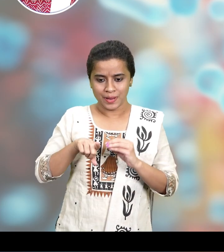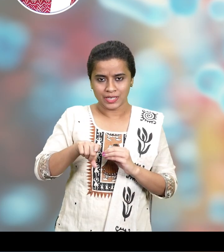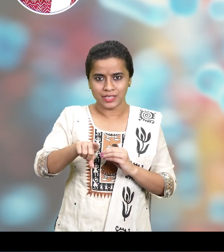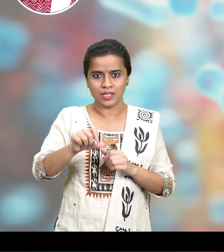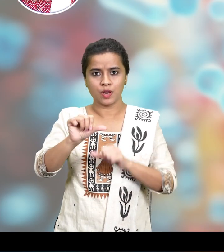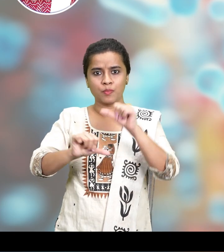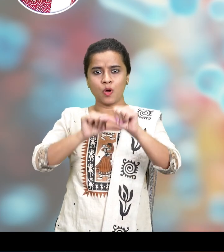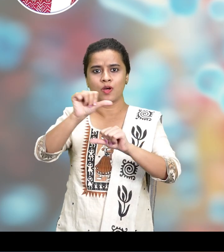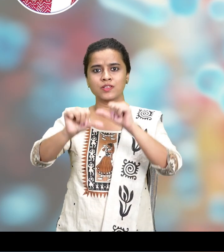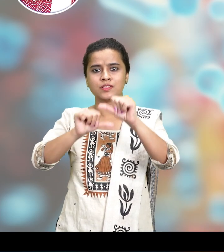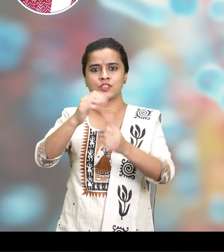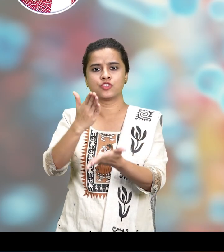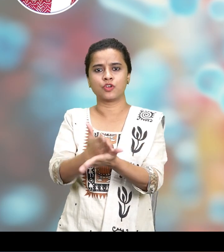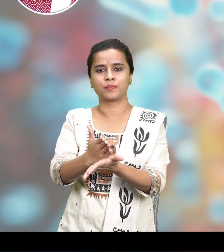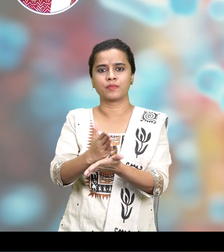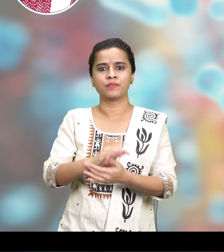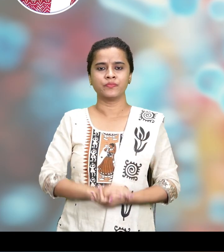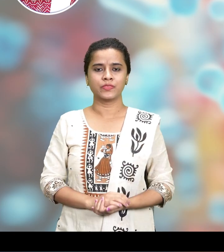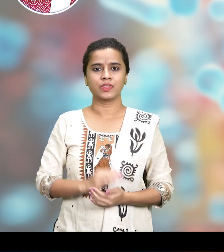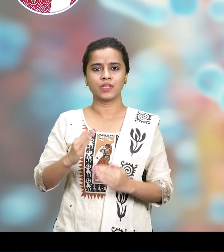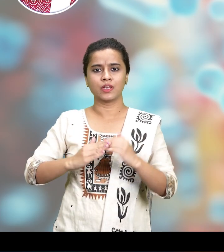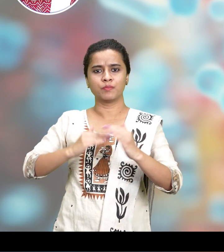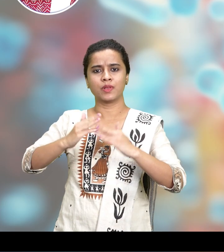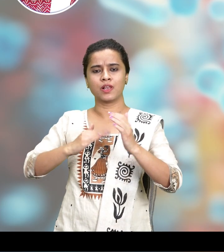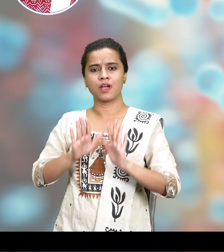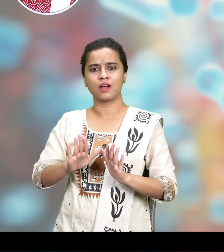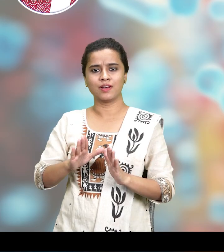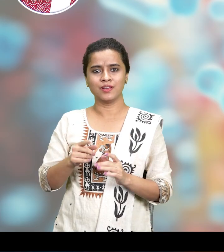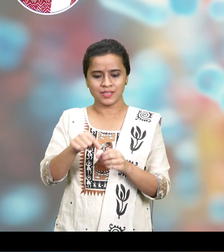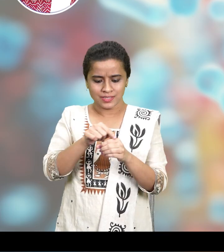processes that build the cell wall.